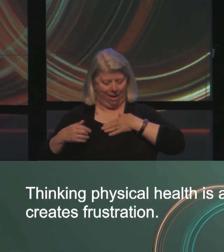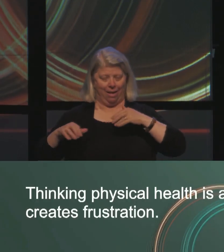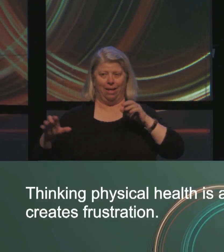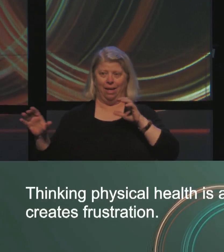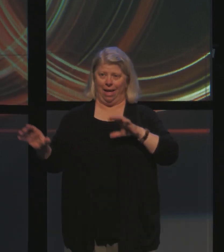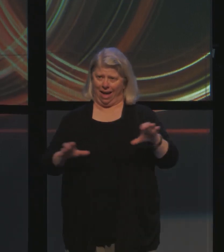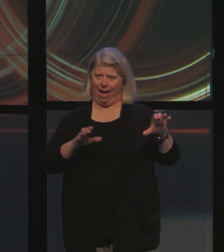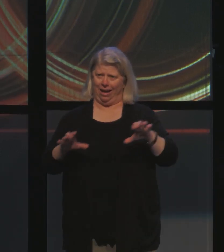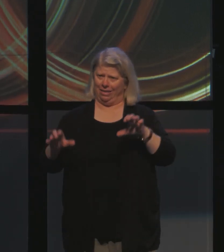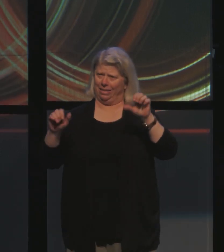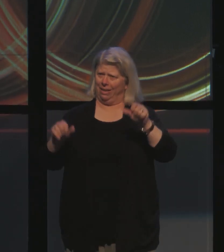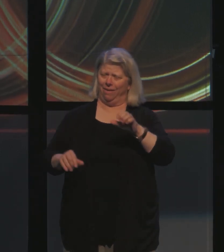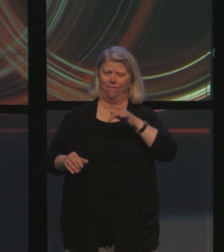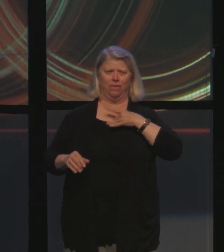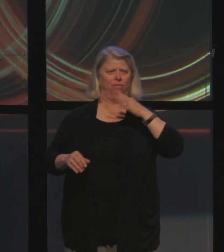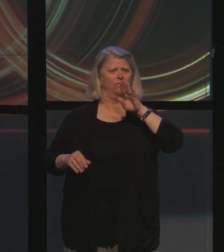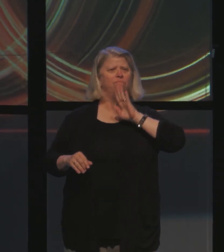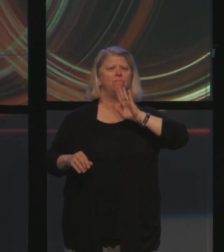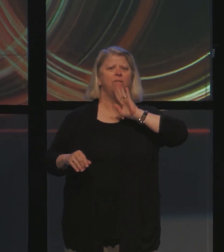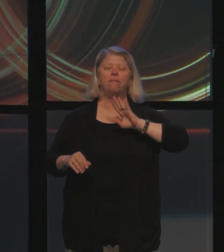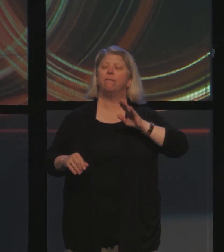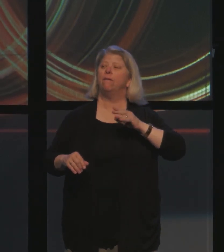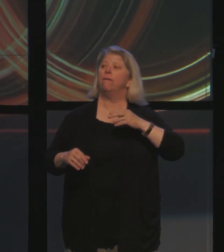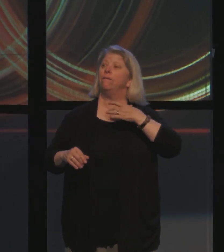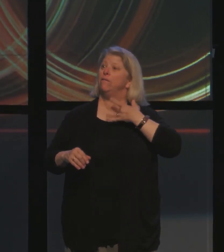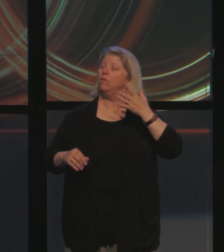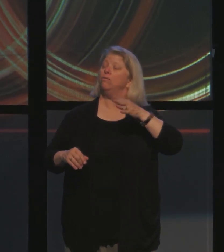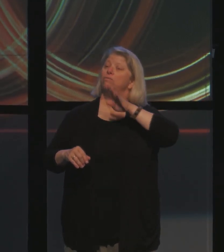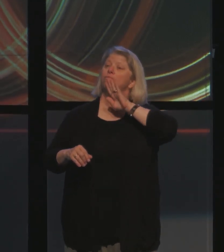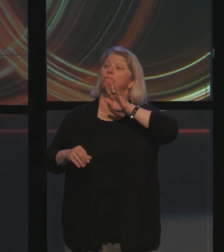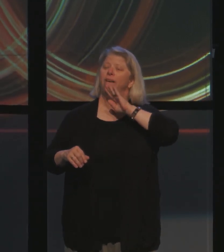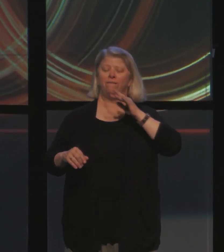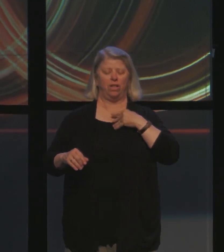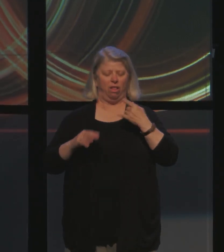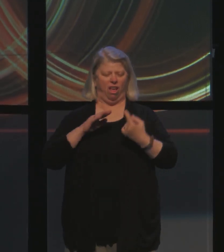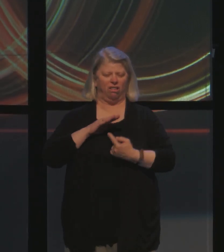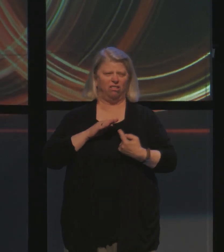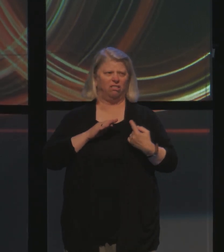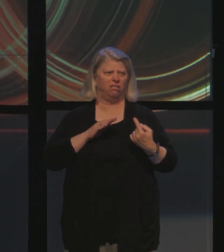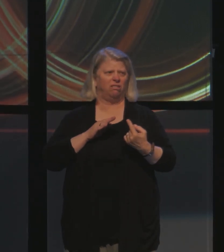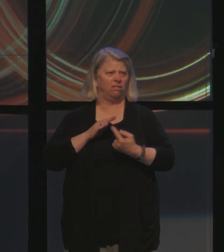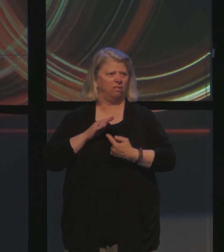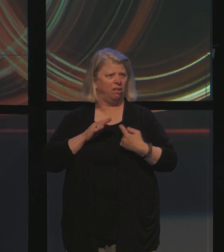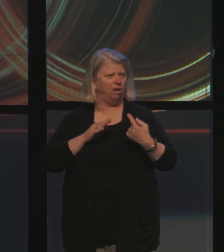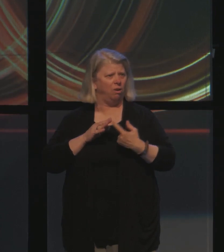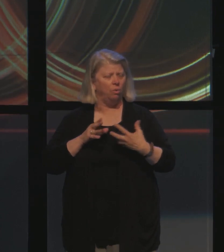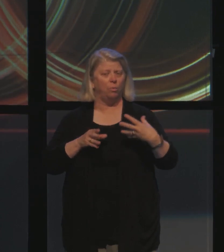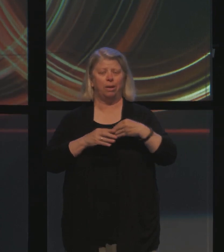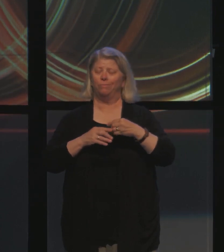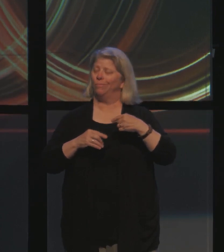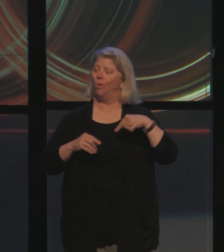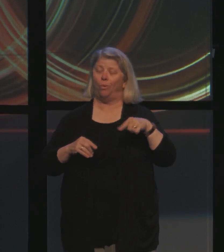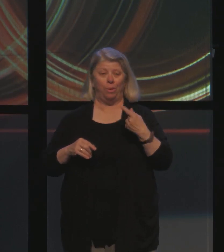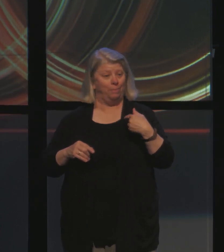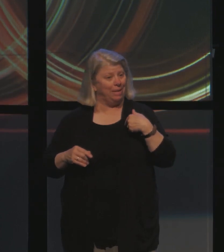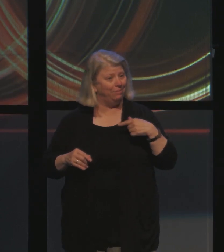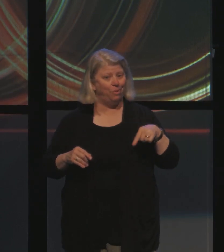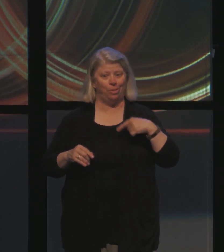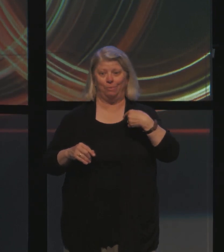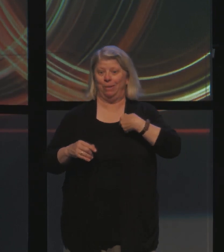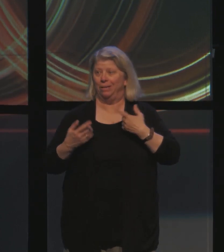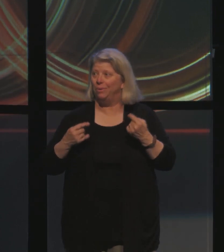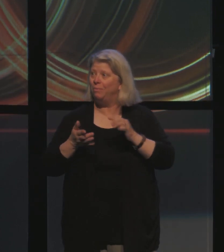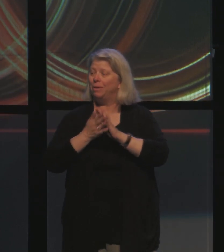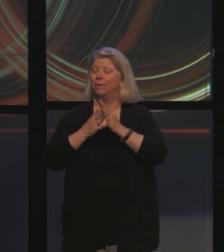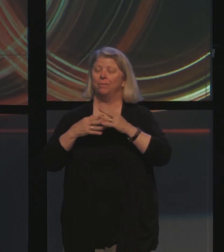that can be really frustrating. It's frustrating because all of a sudden we feel isolated. right? We're in it all on our own, trying to become healthy people.